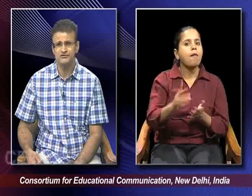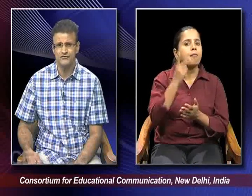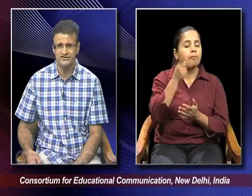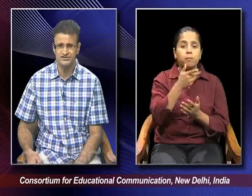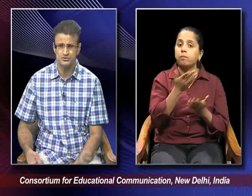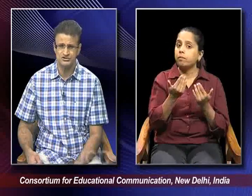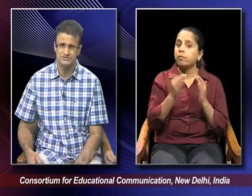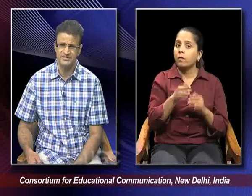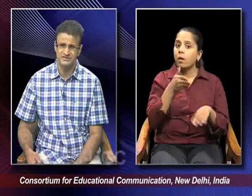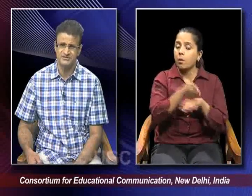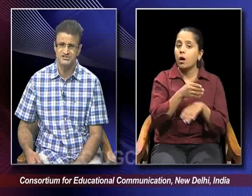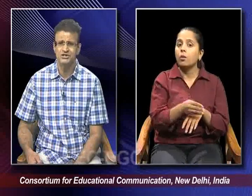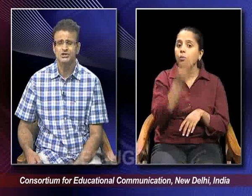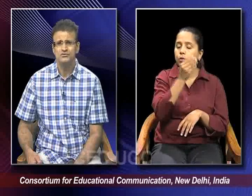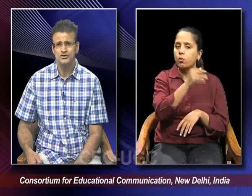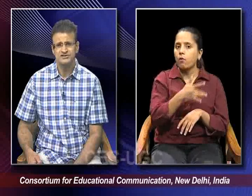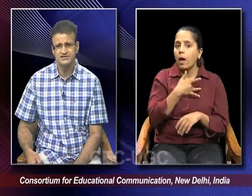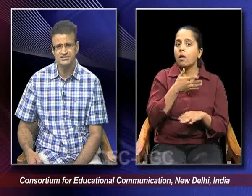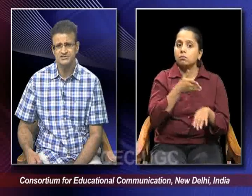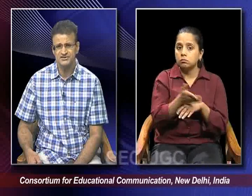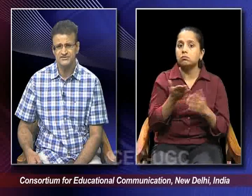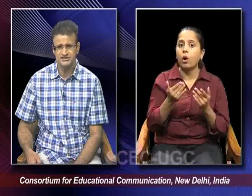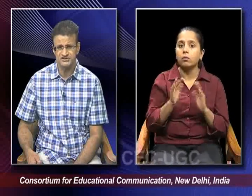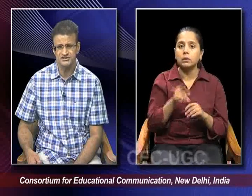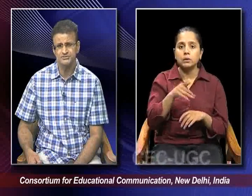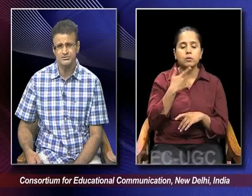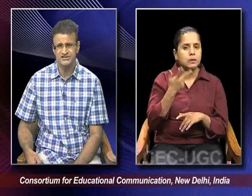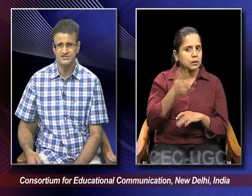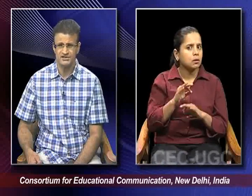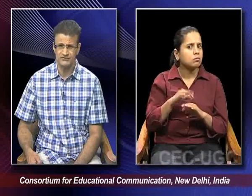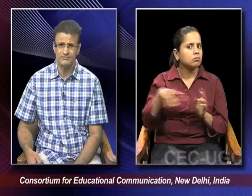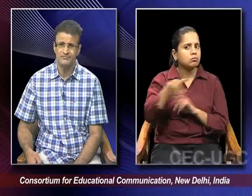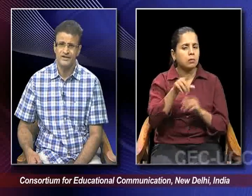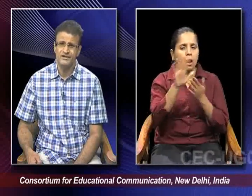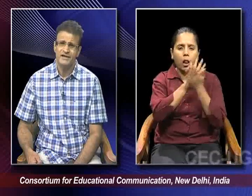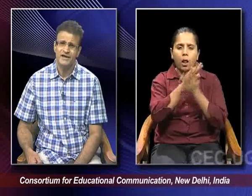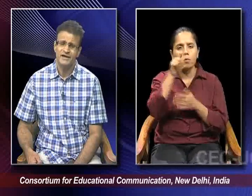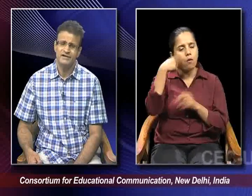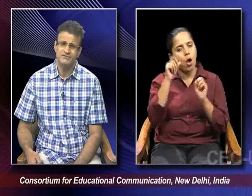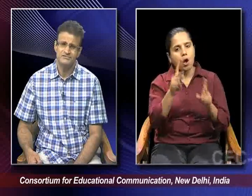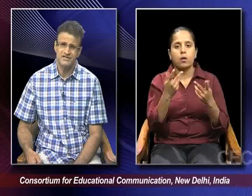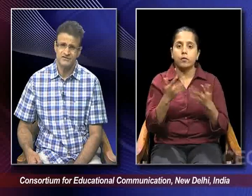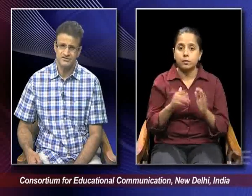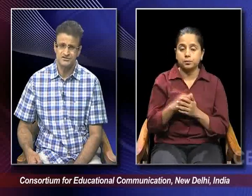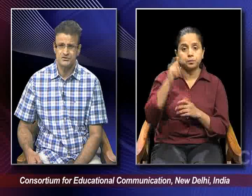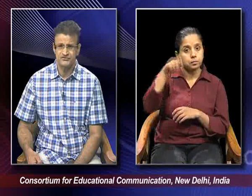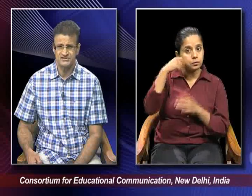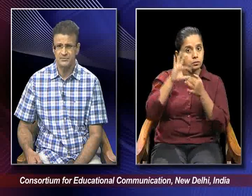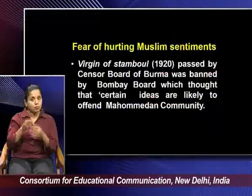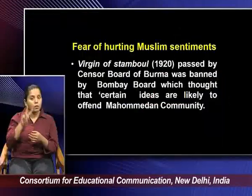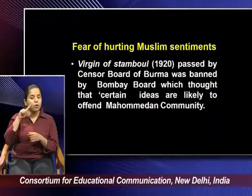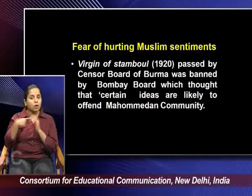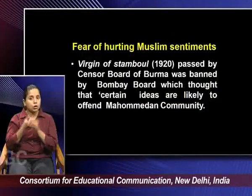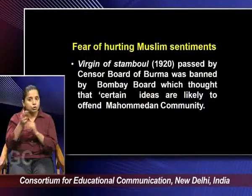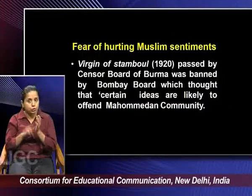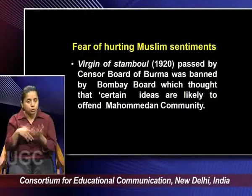of offense to Muslim sentiments was considered sufficient to censor a film. And films like Virgin of